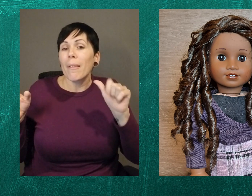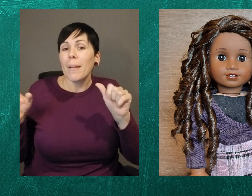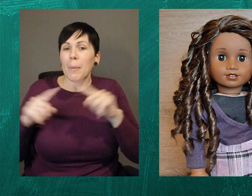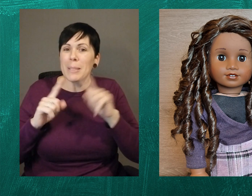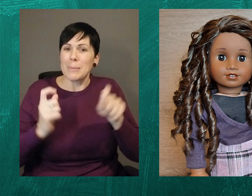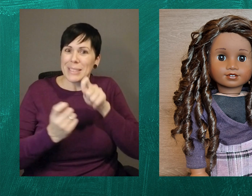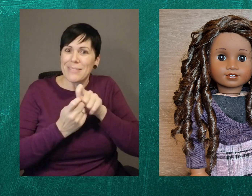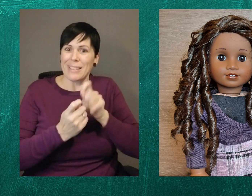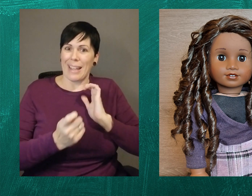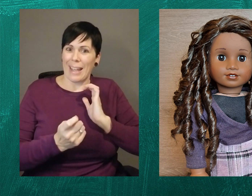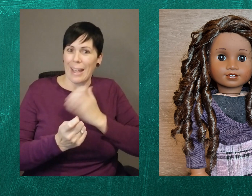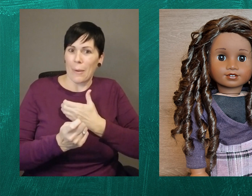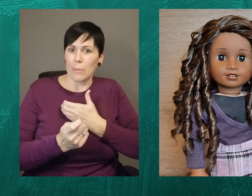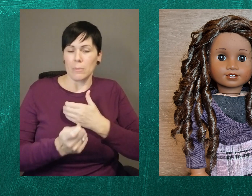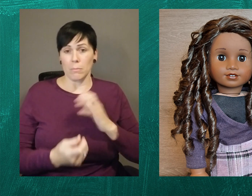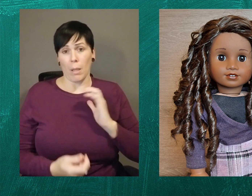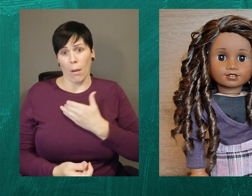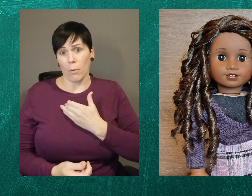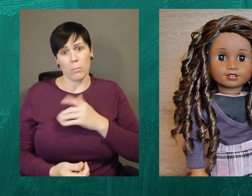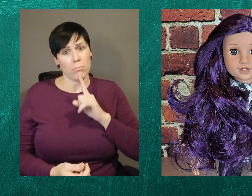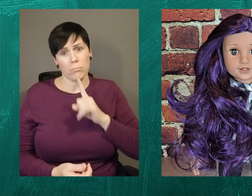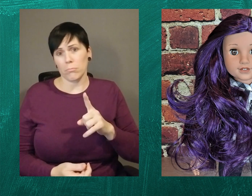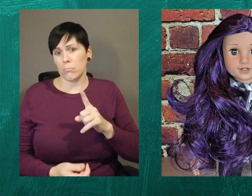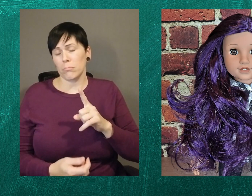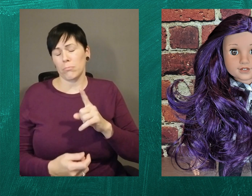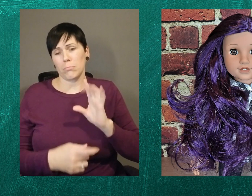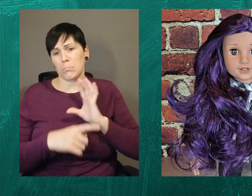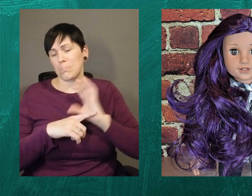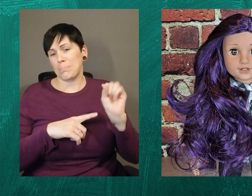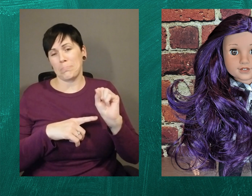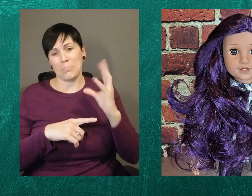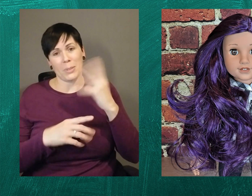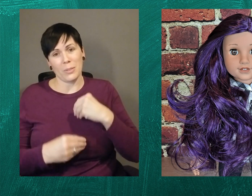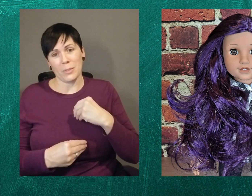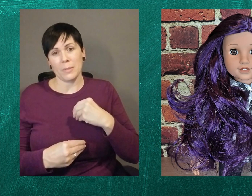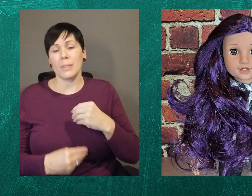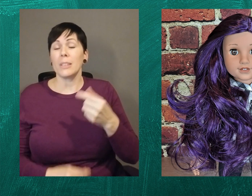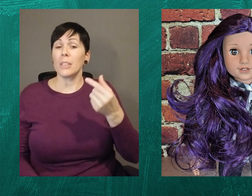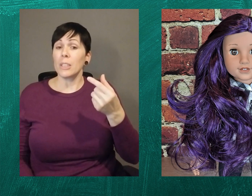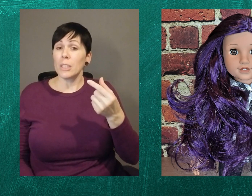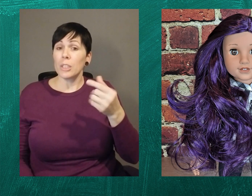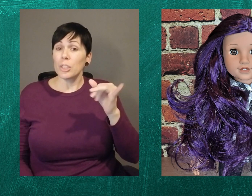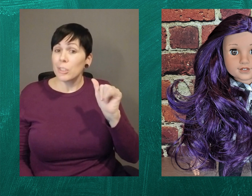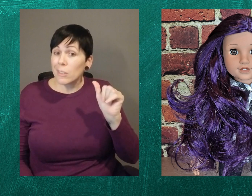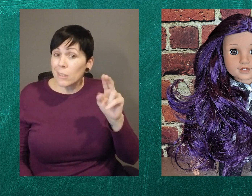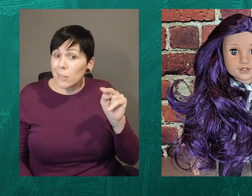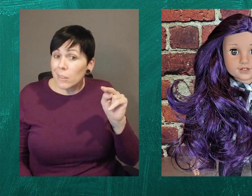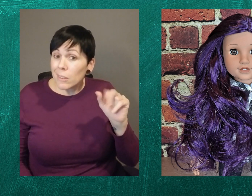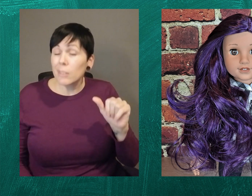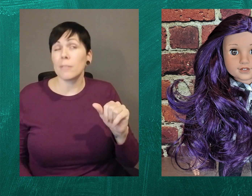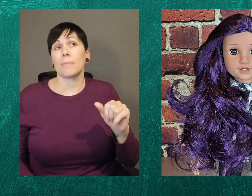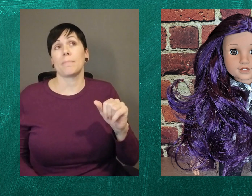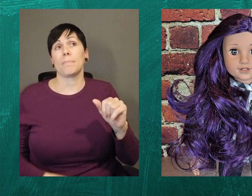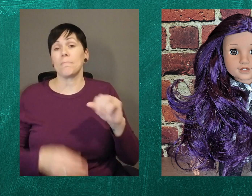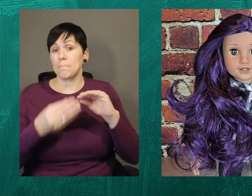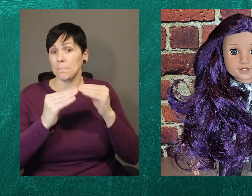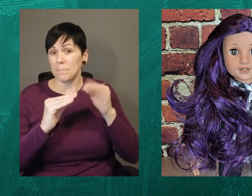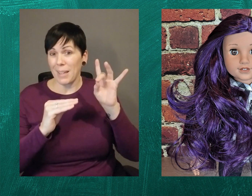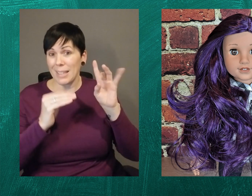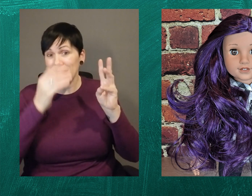So yeah, she made the list. Gianna, she didn't make any of the list before, but she's on my top 20. She's